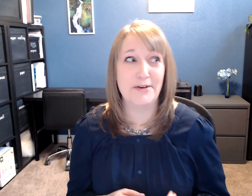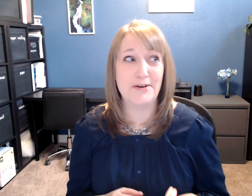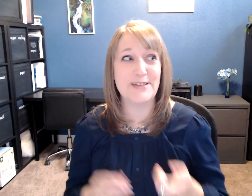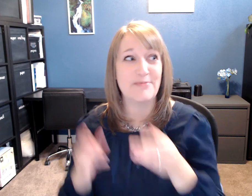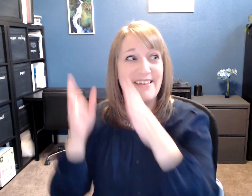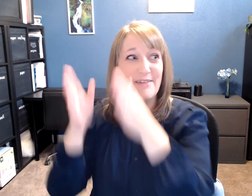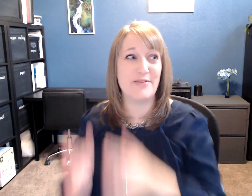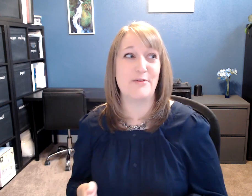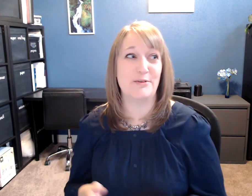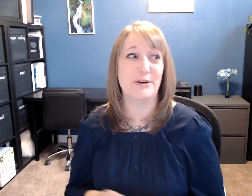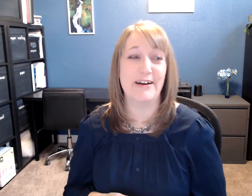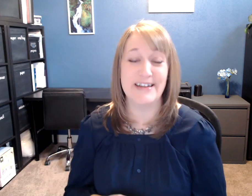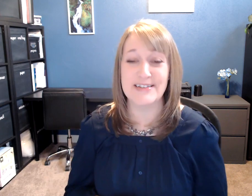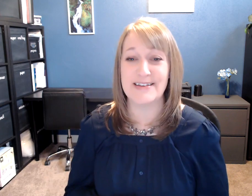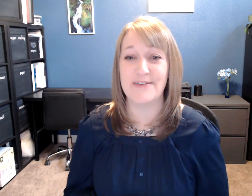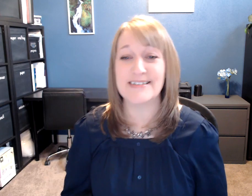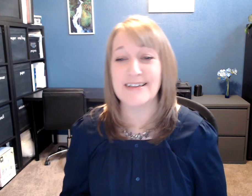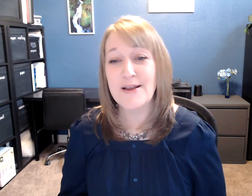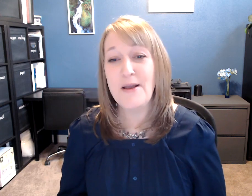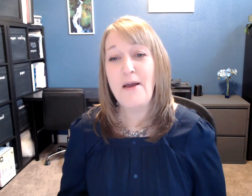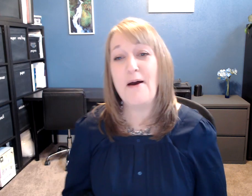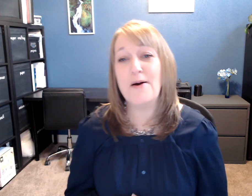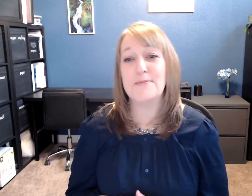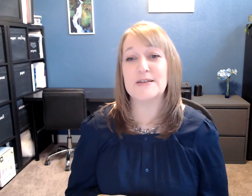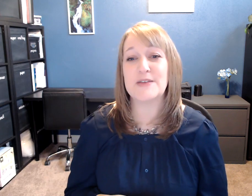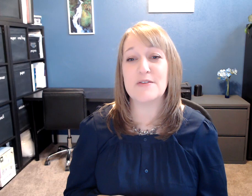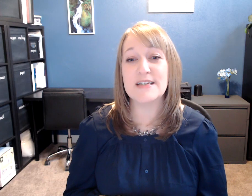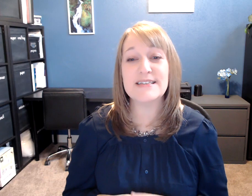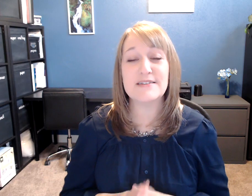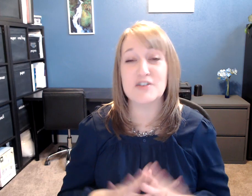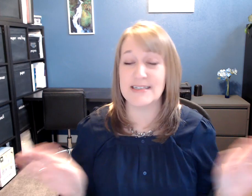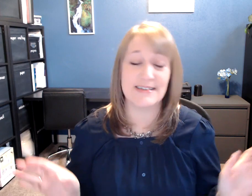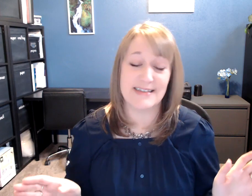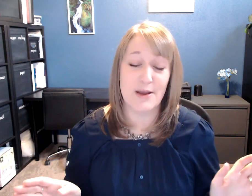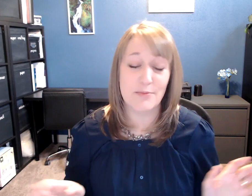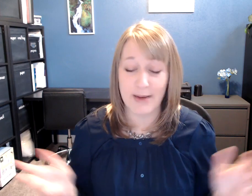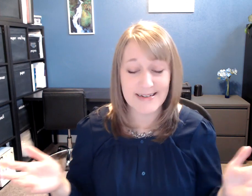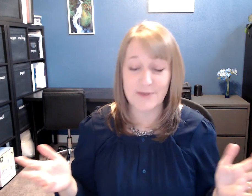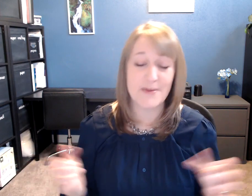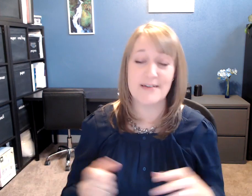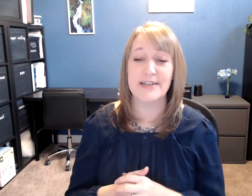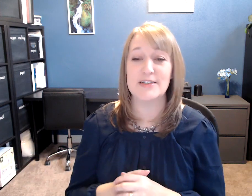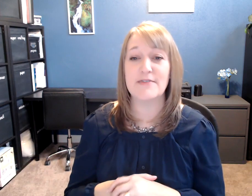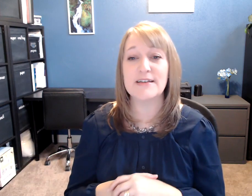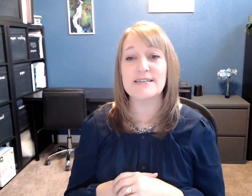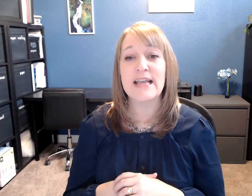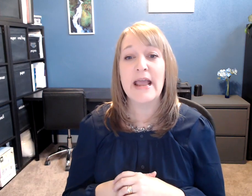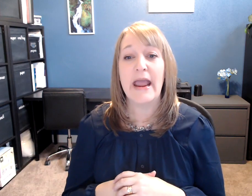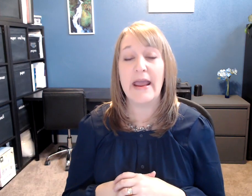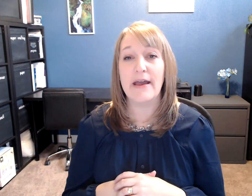or something that would require an agent suffix. So this just is a sign by itself without an agent suffix.